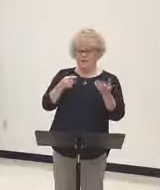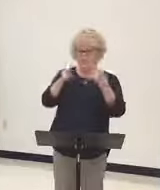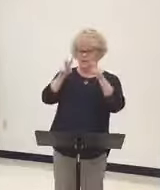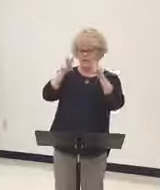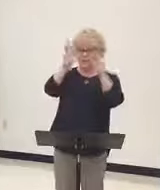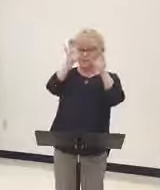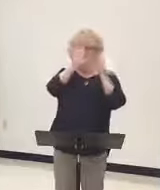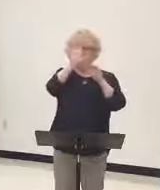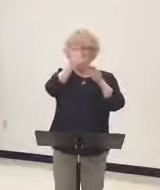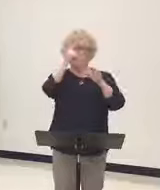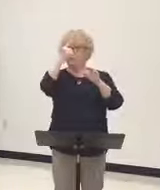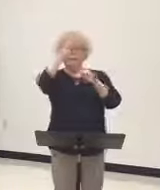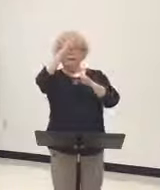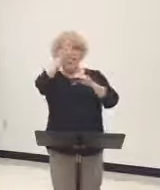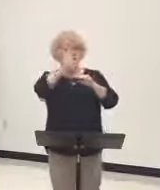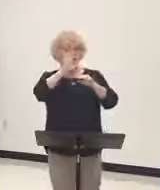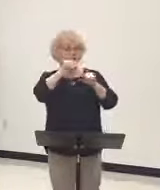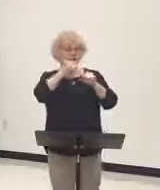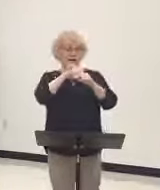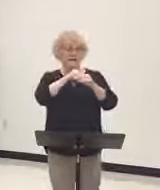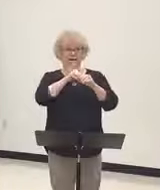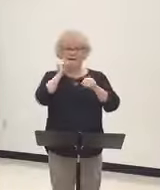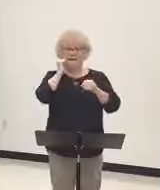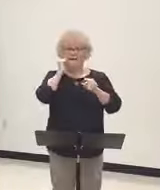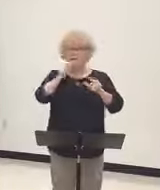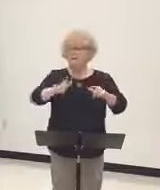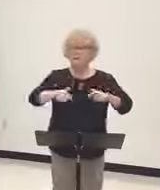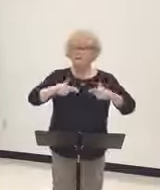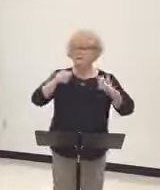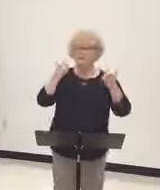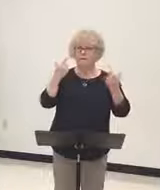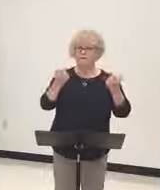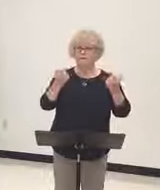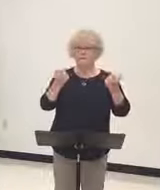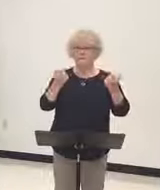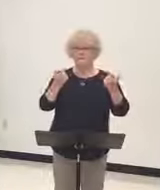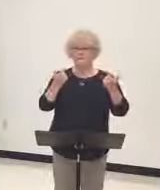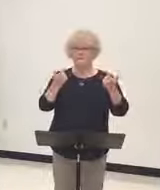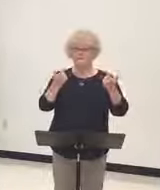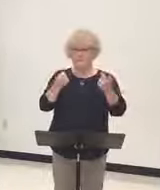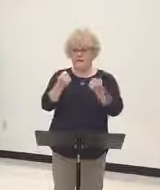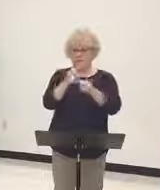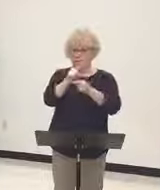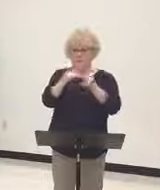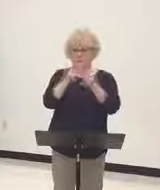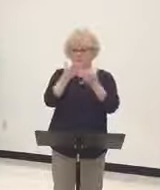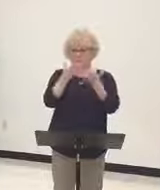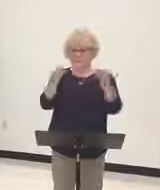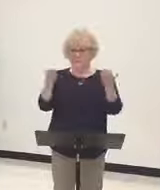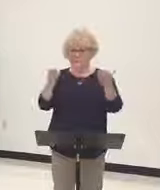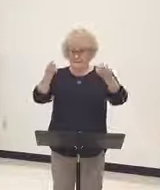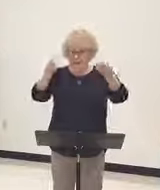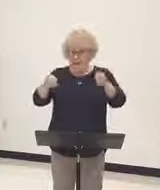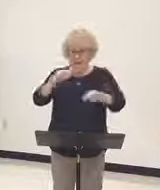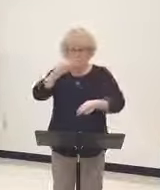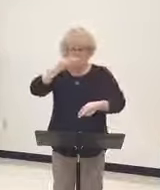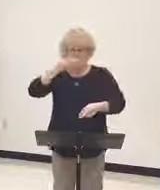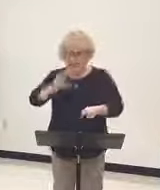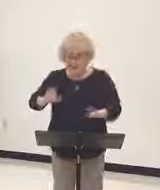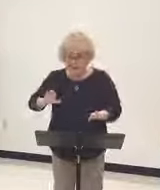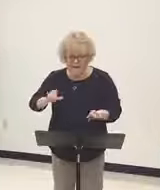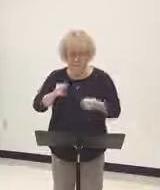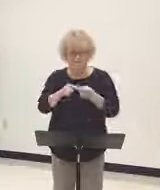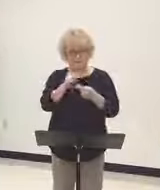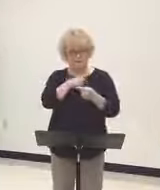for God's presence in our daily lives. And when such things strike as